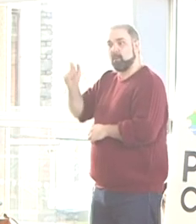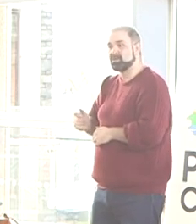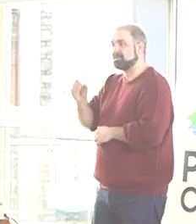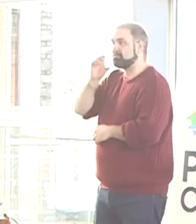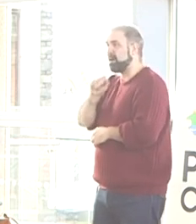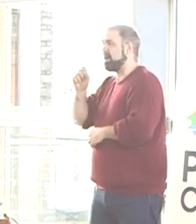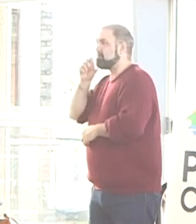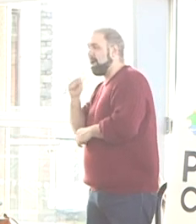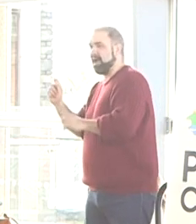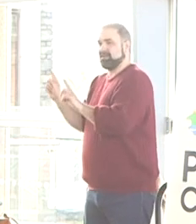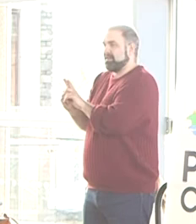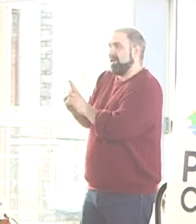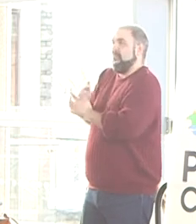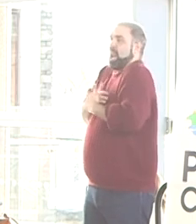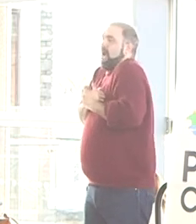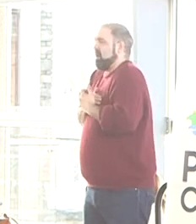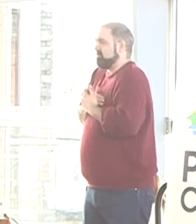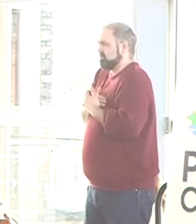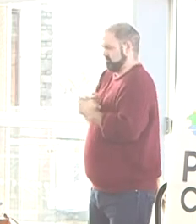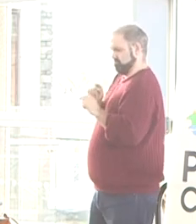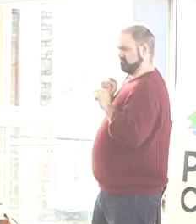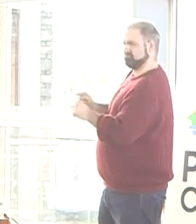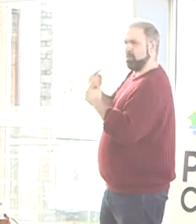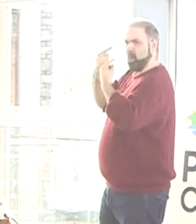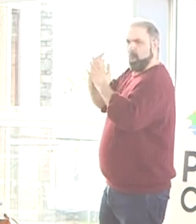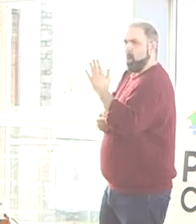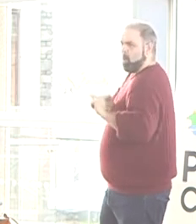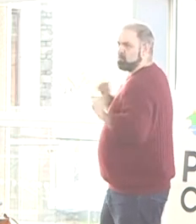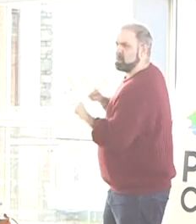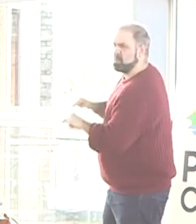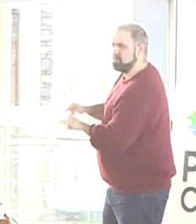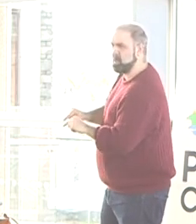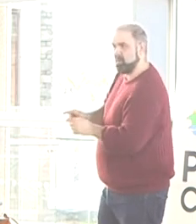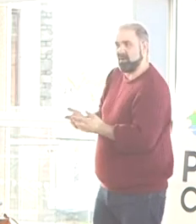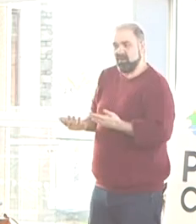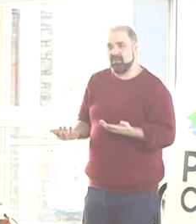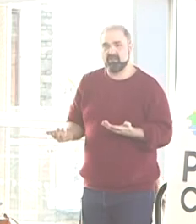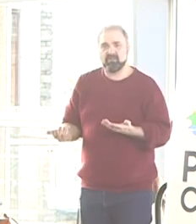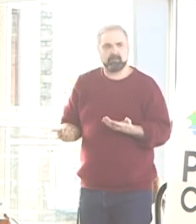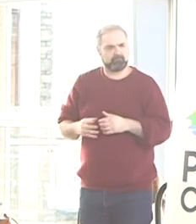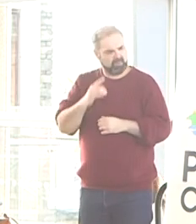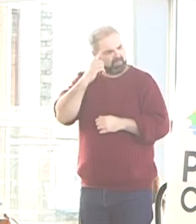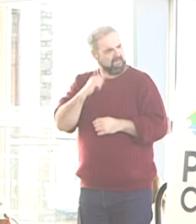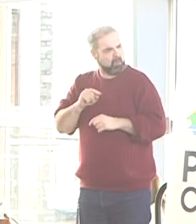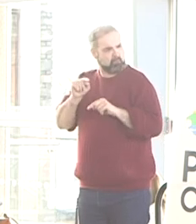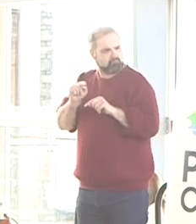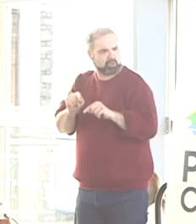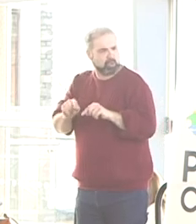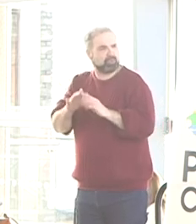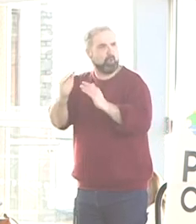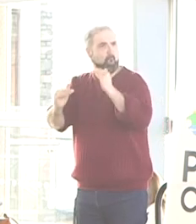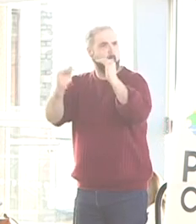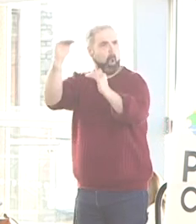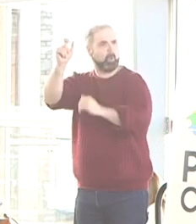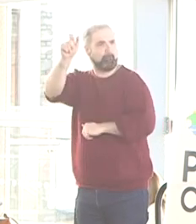were 16, 17. And it wasn't just the older... I think there's an assumption that prosecutions happened to the older